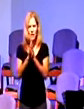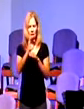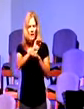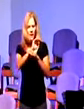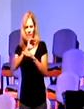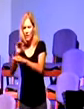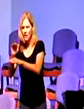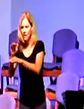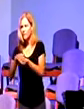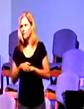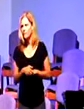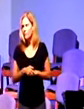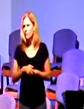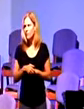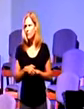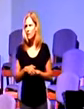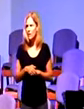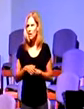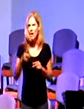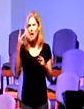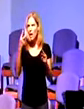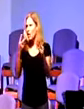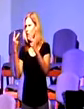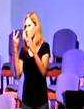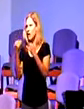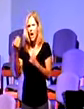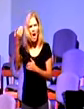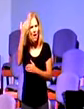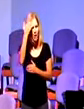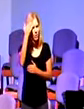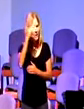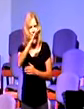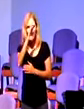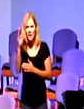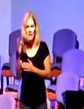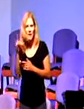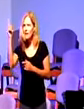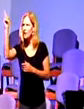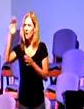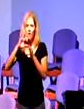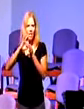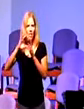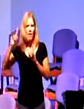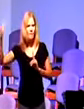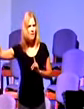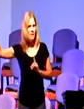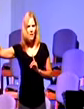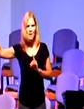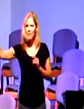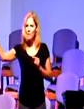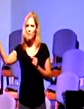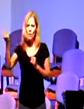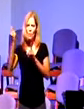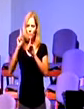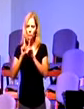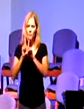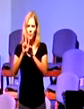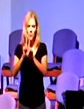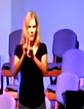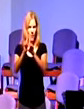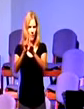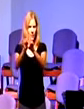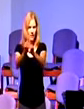night. And just looking back today, I know that he had never left me. He was with me every single step of the